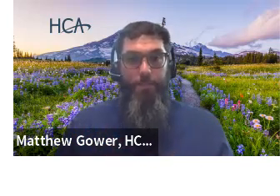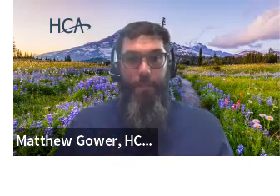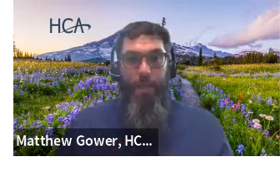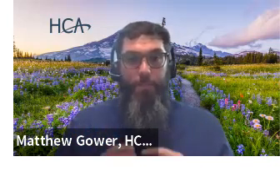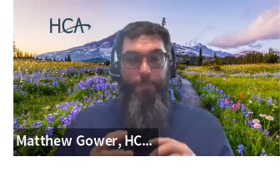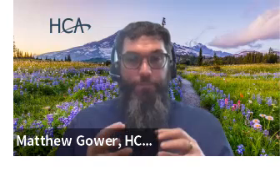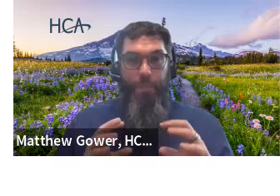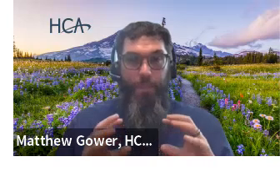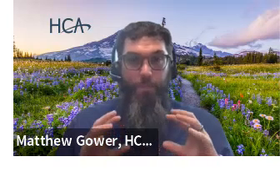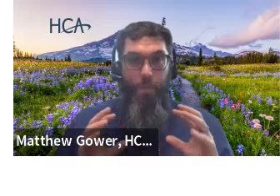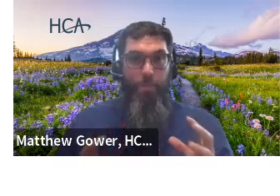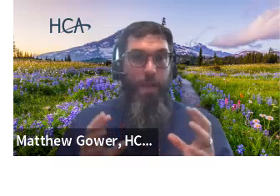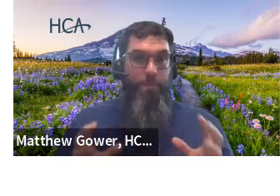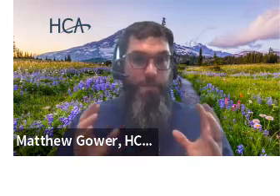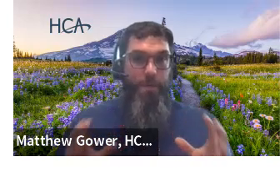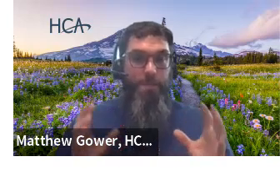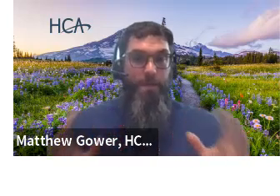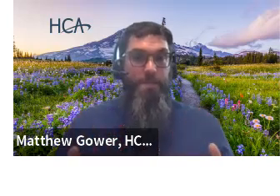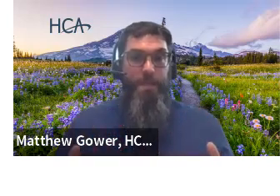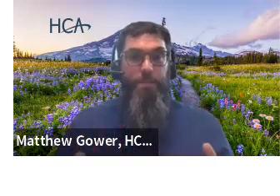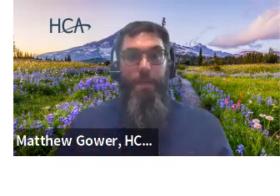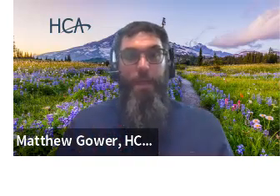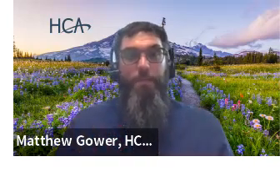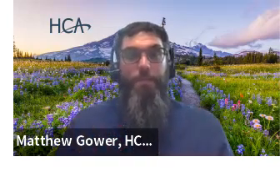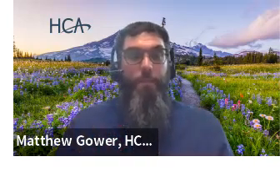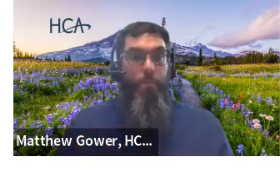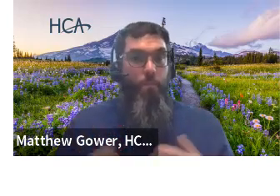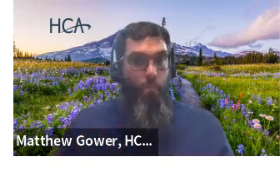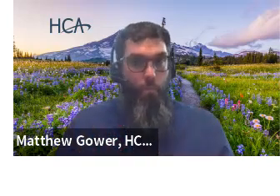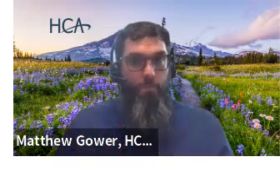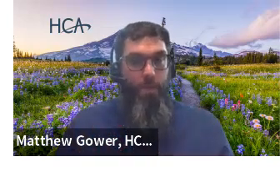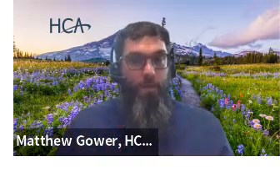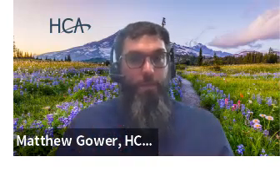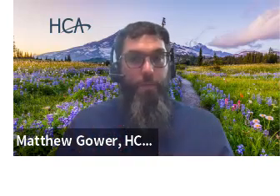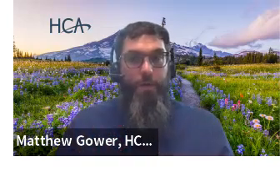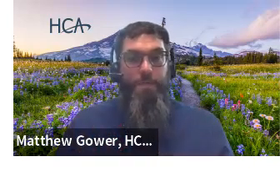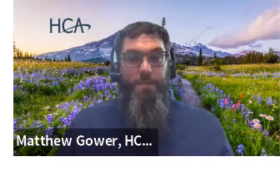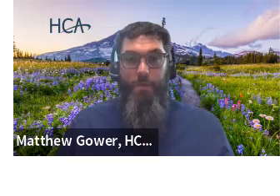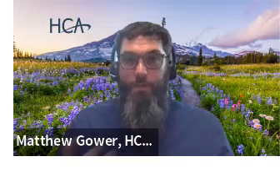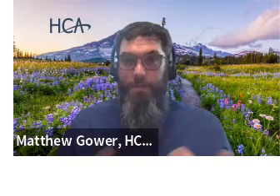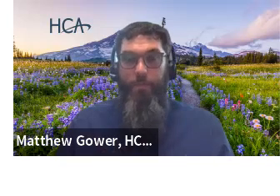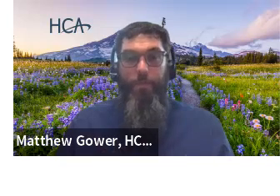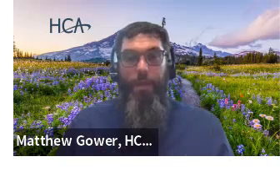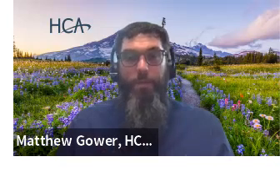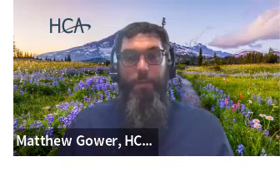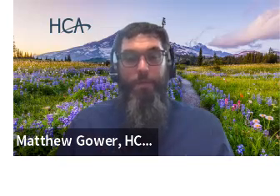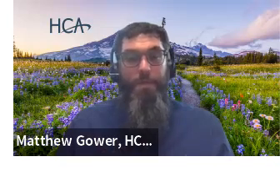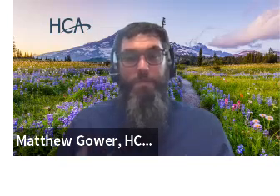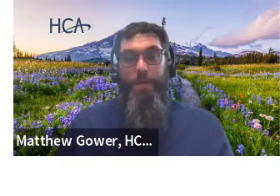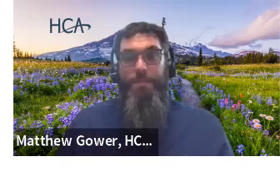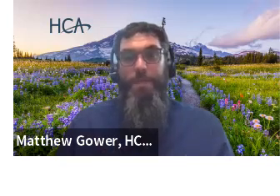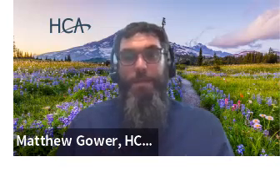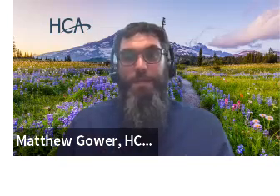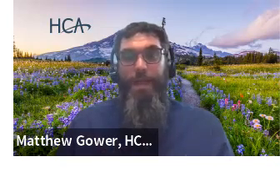a mobile rapid response crisis team. We've been calling it mobile crisis throughout this whole mobile